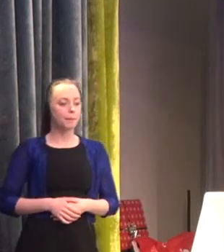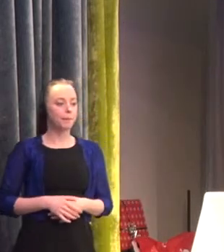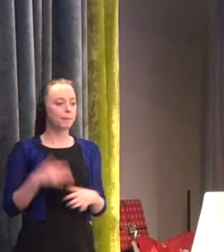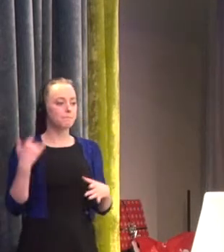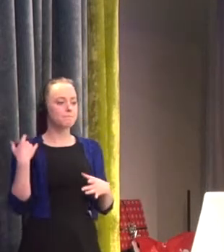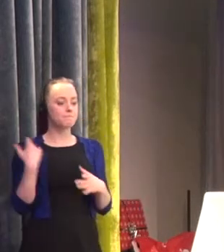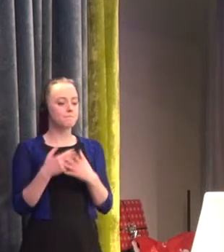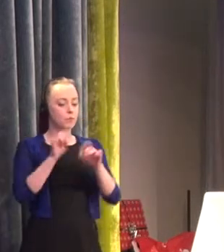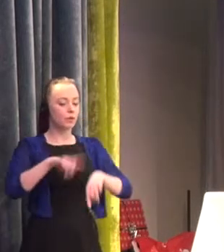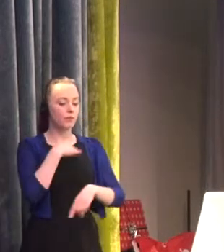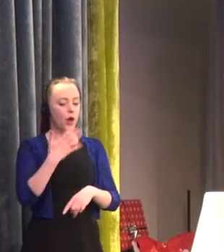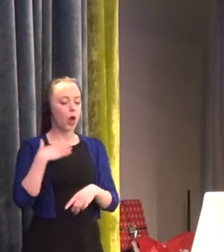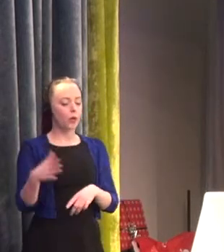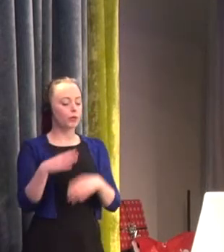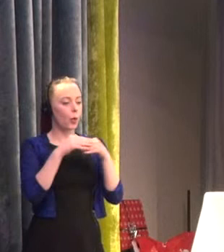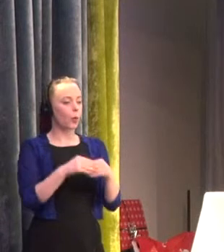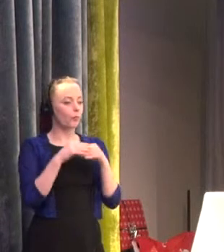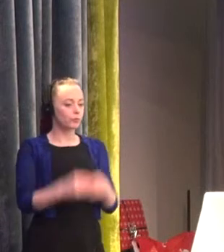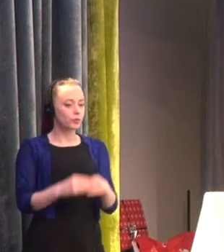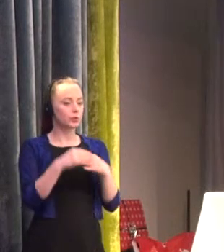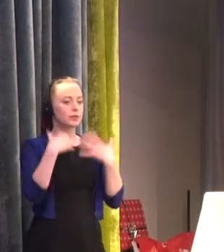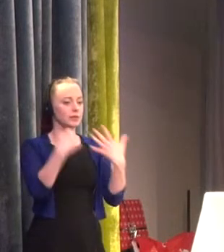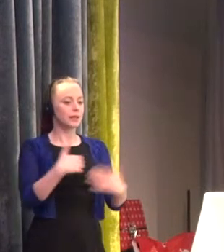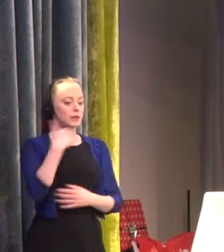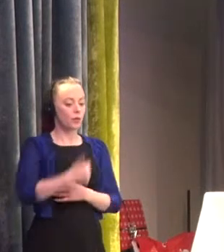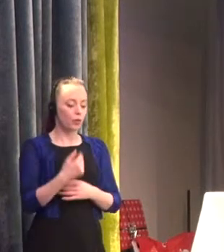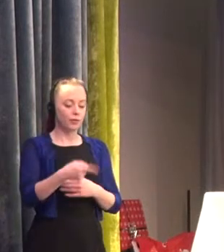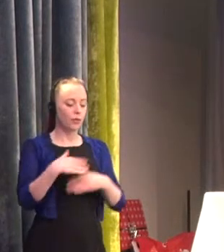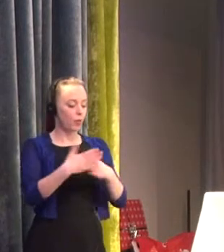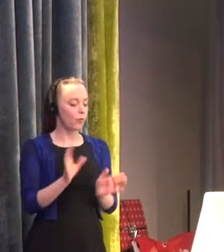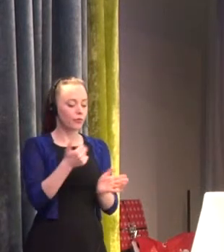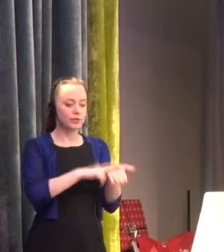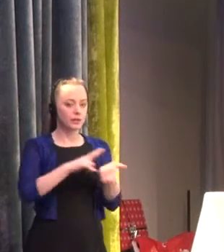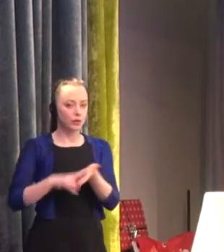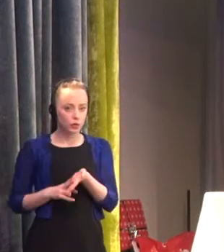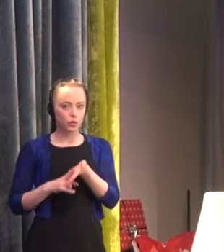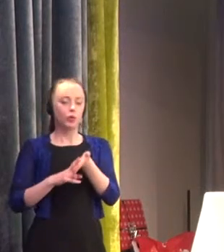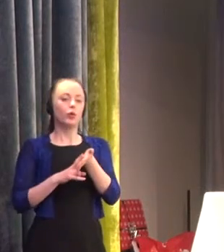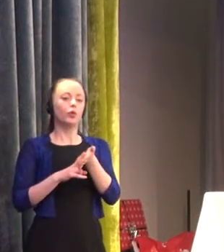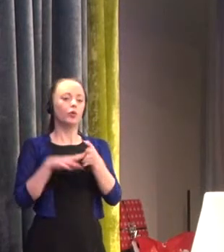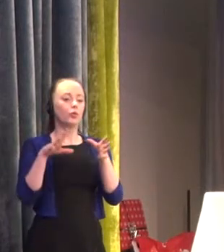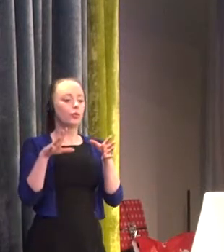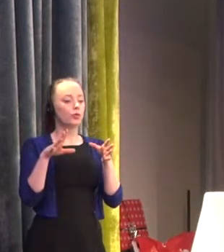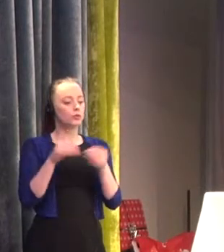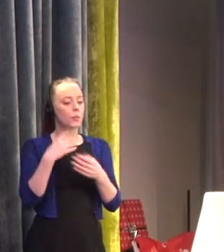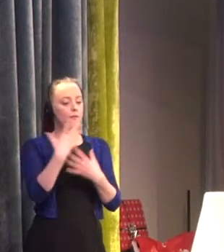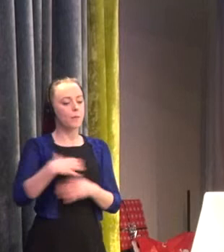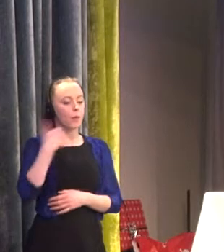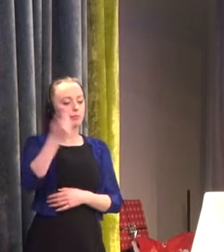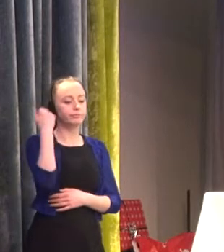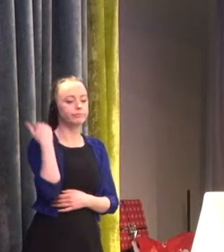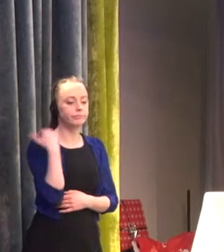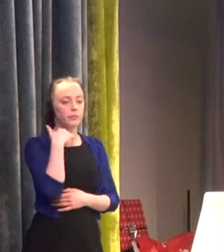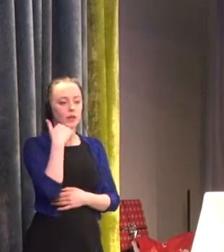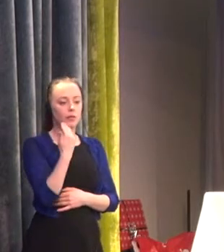convention opened for signatures and 5 years since it went into operation, that was enormously fast. The fastest human rights treaty to